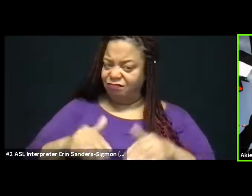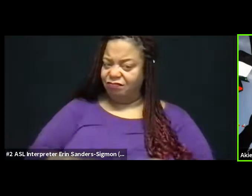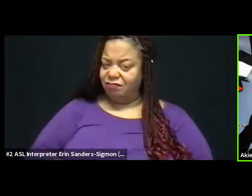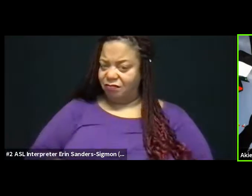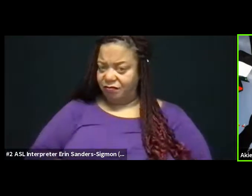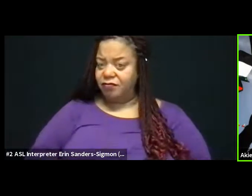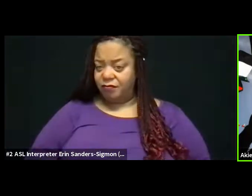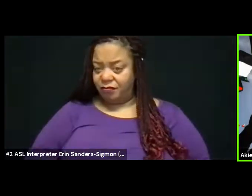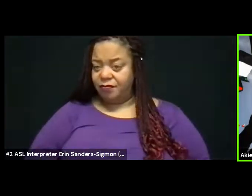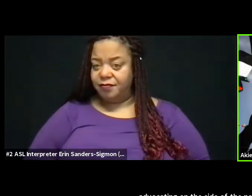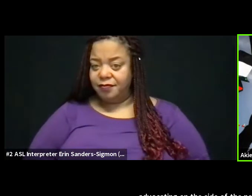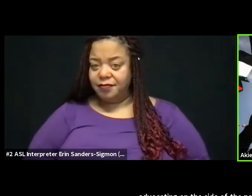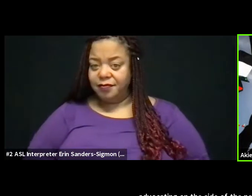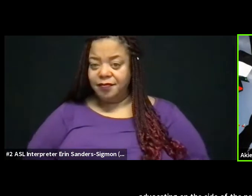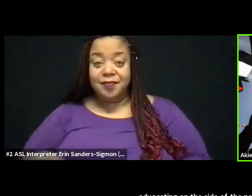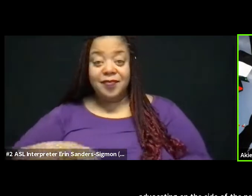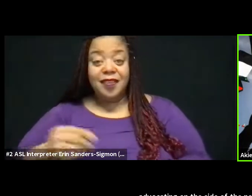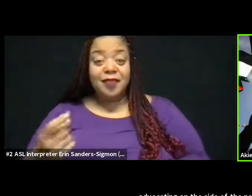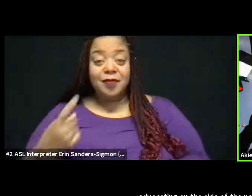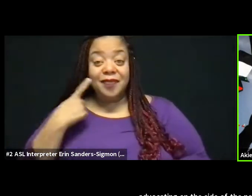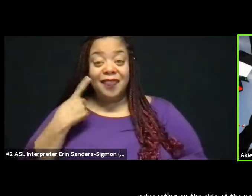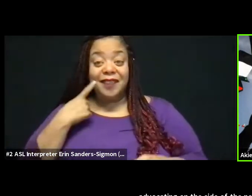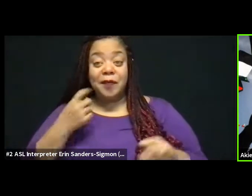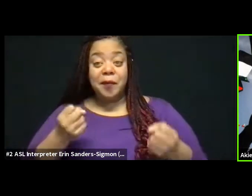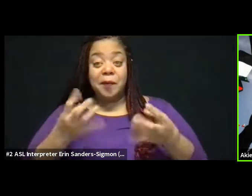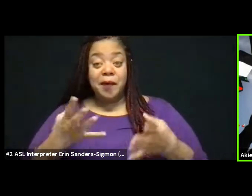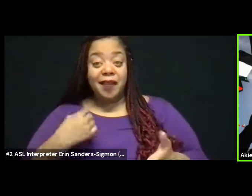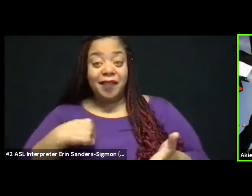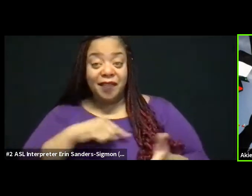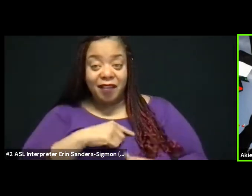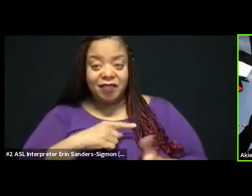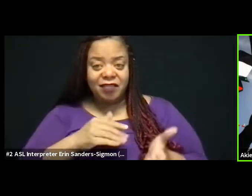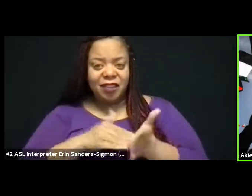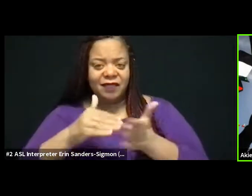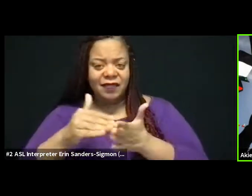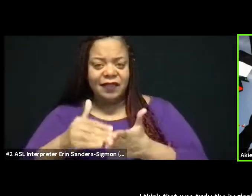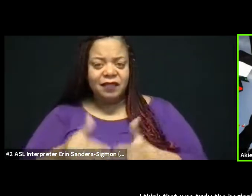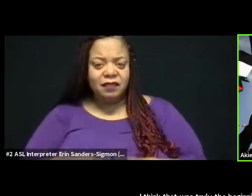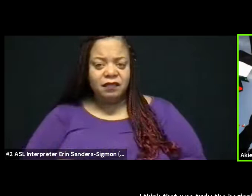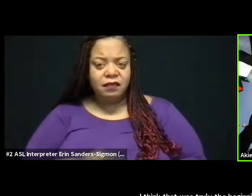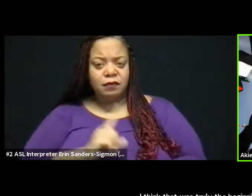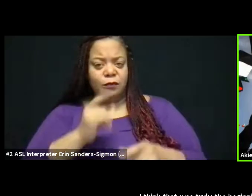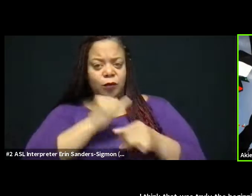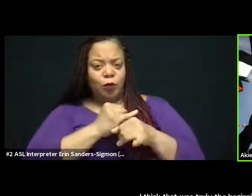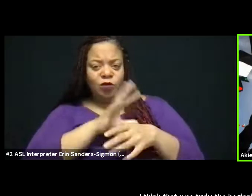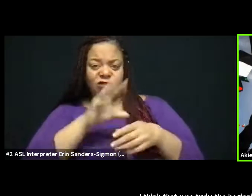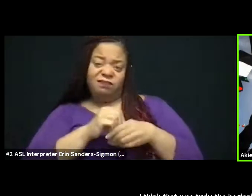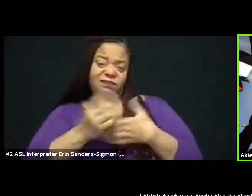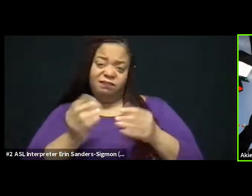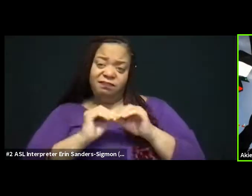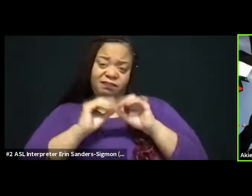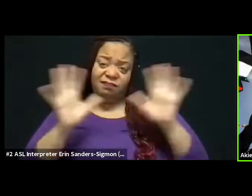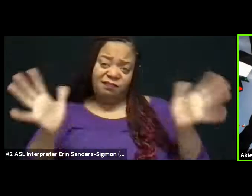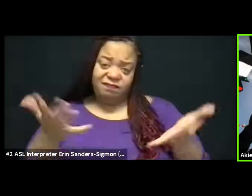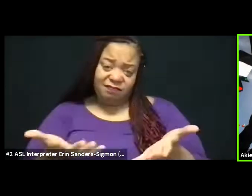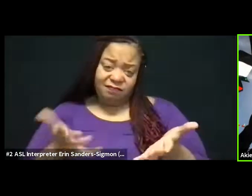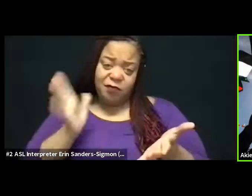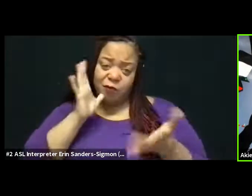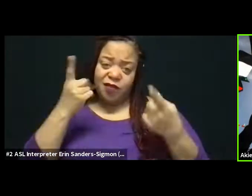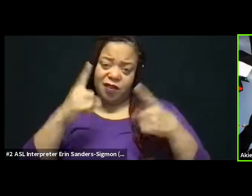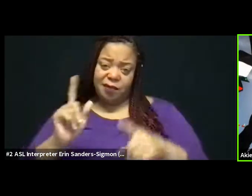us, we're often so, when we're within these institutions, it is inevitable that we are going to